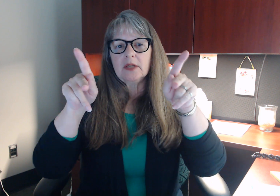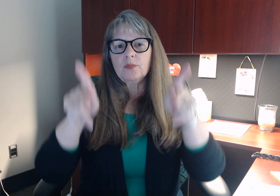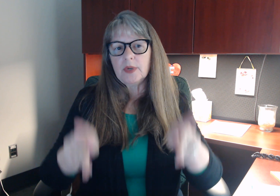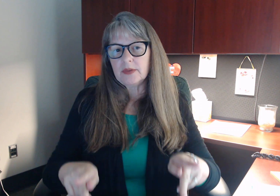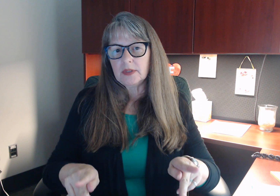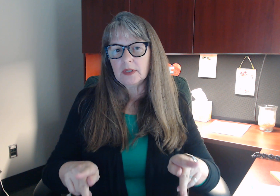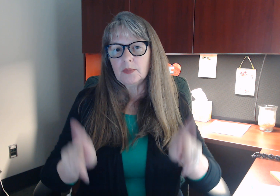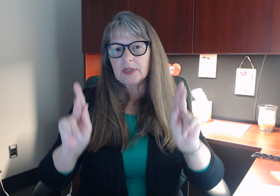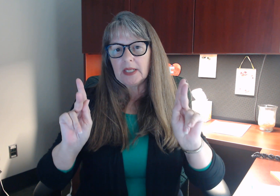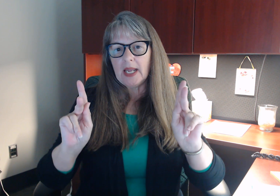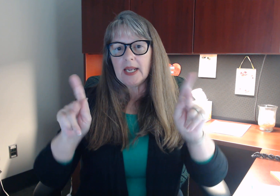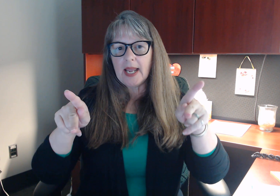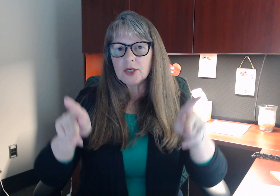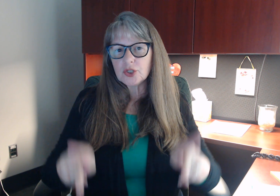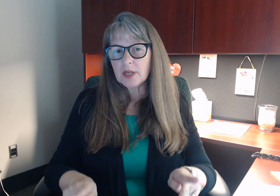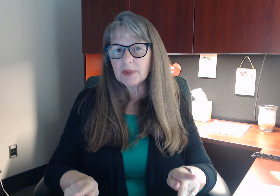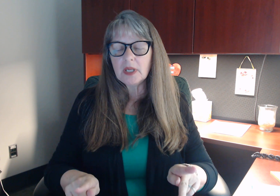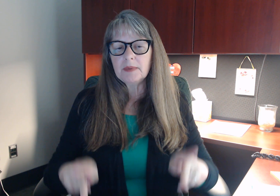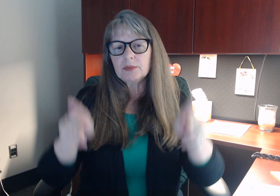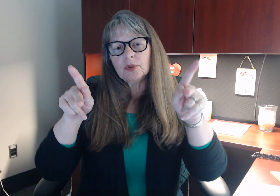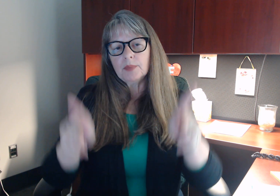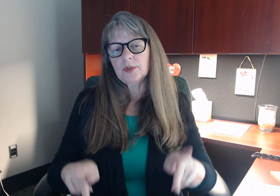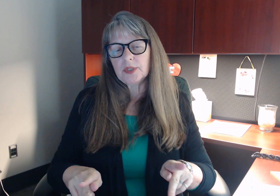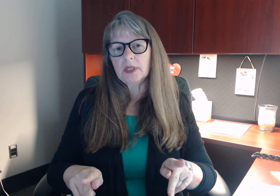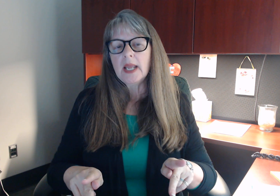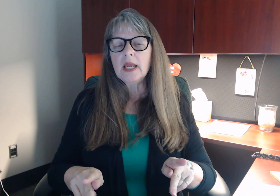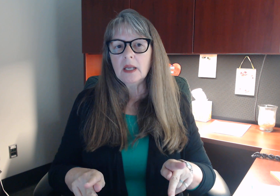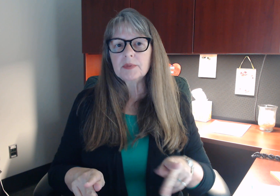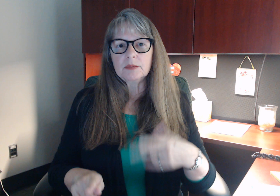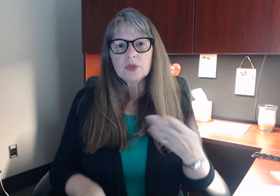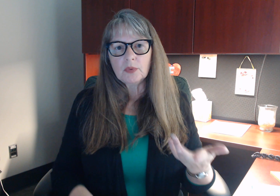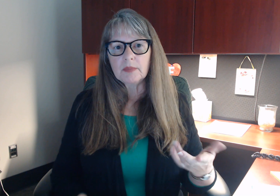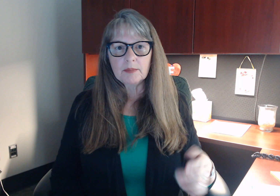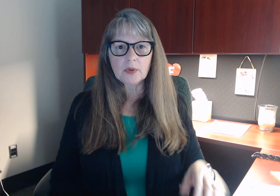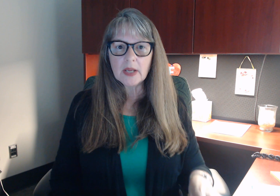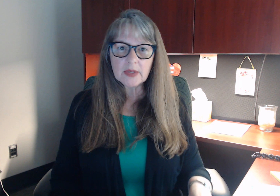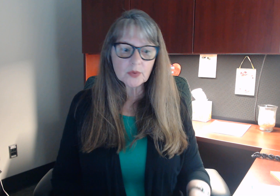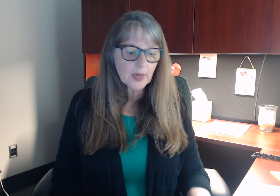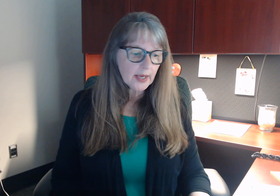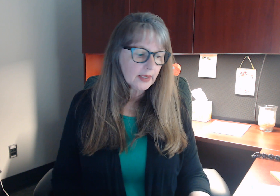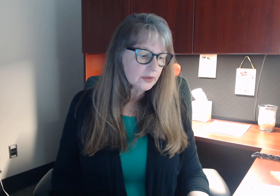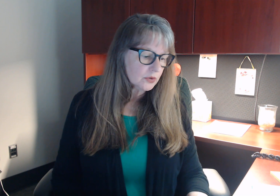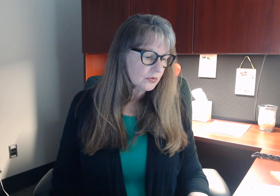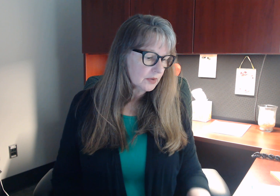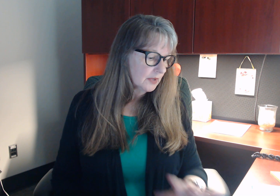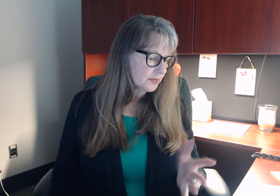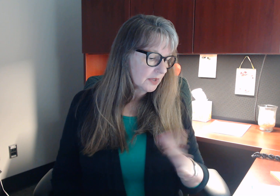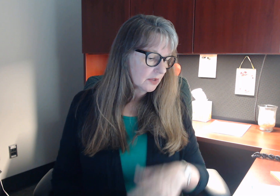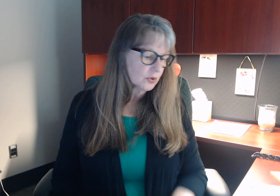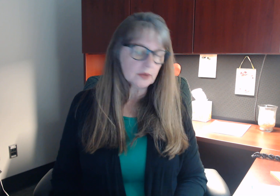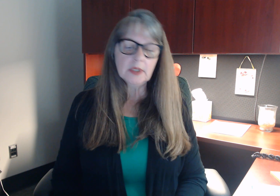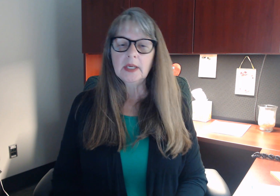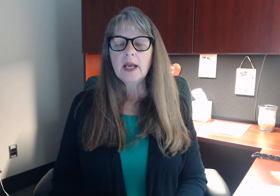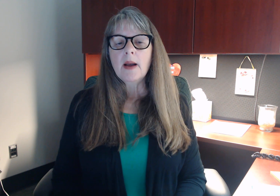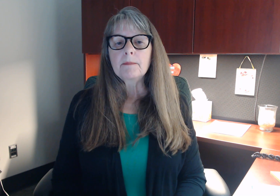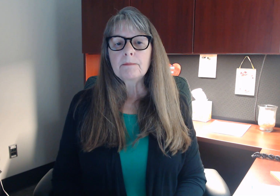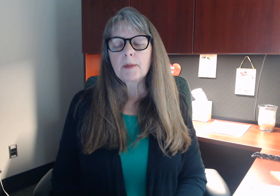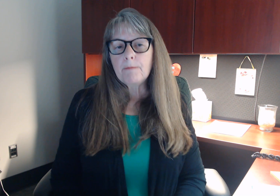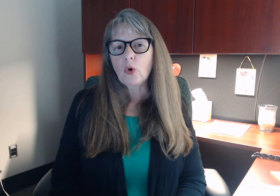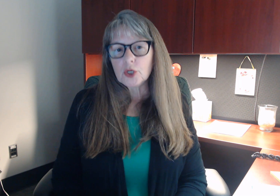with the K hand shape. A lot of people do person. It helps them to remember, and that's okay to do sometimes initial.